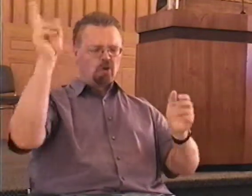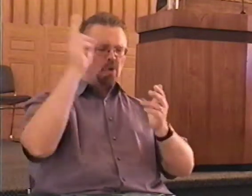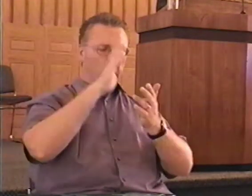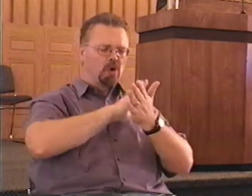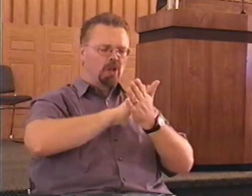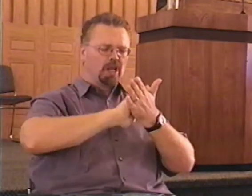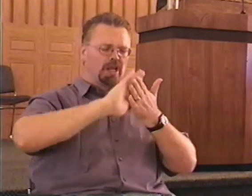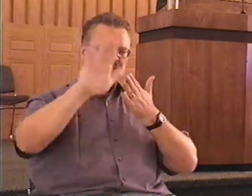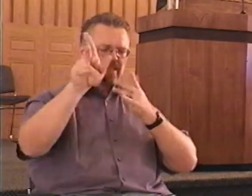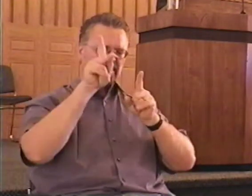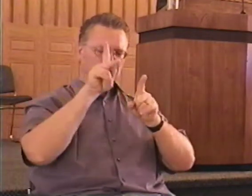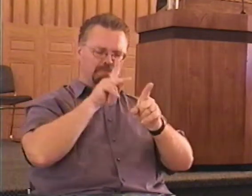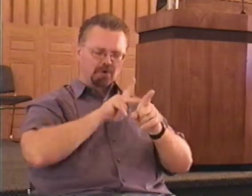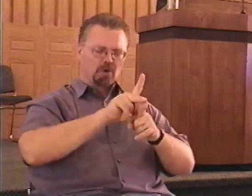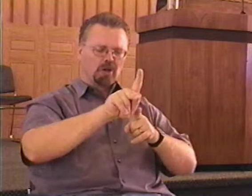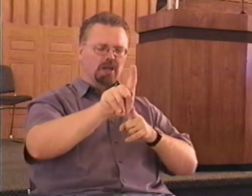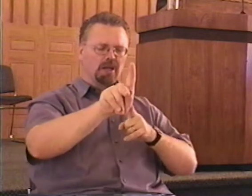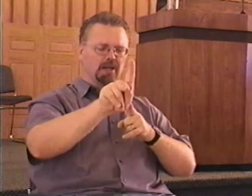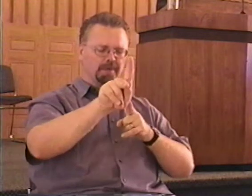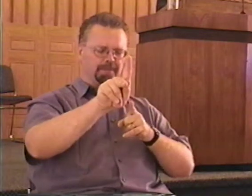holiness and purity.